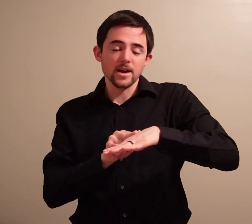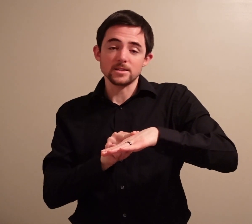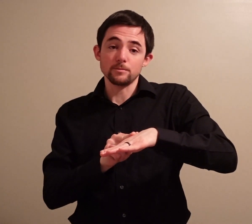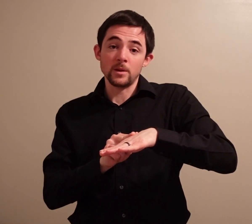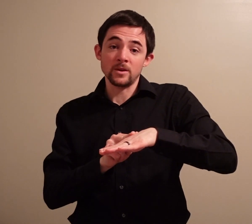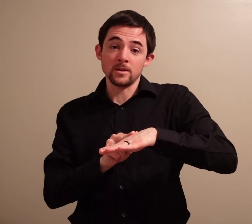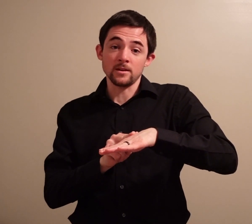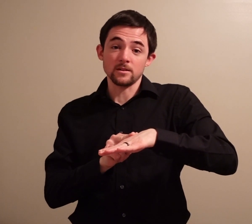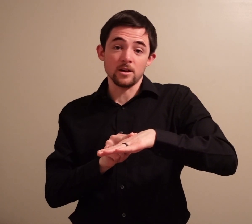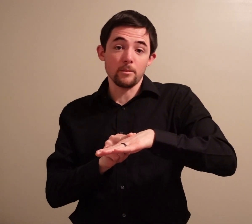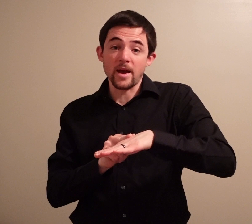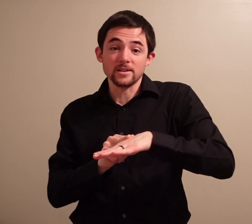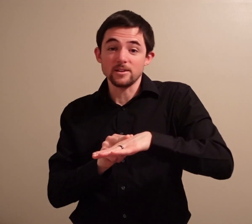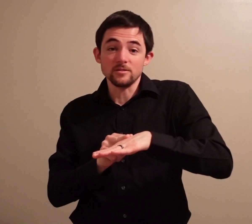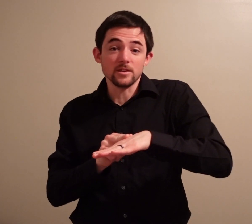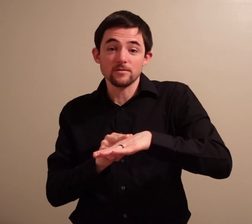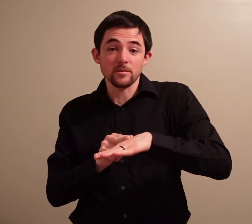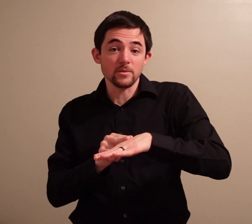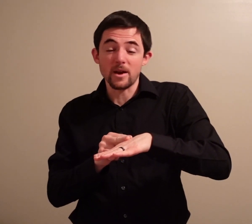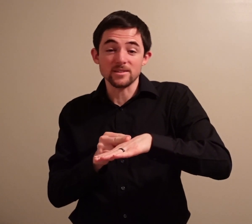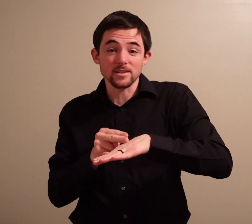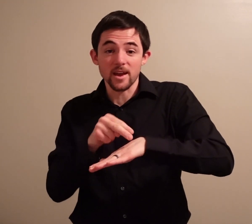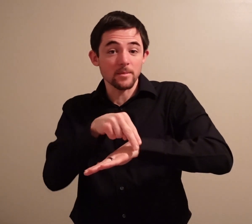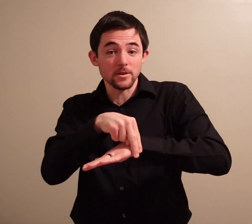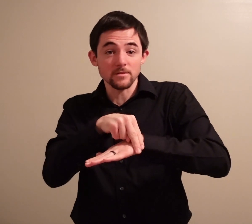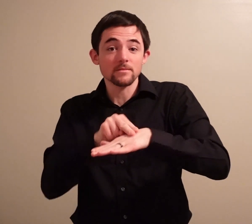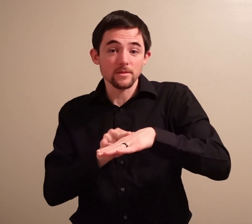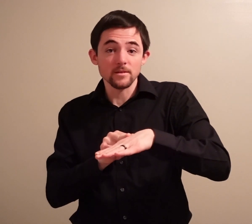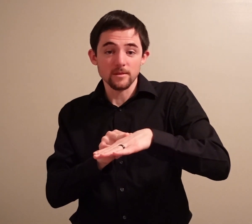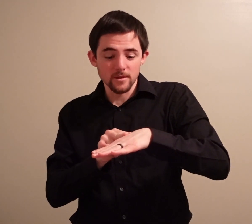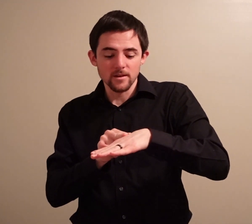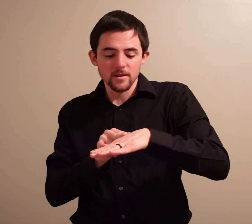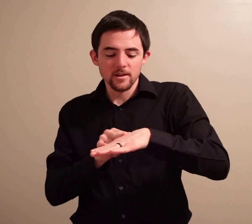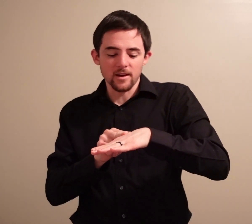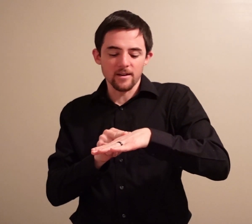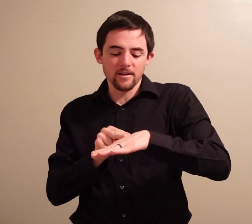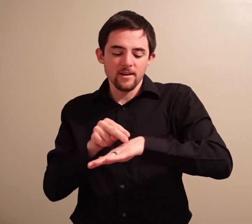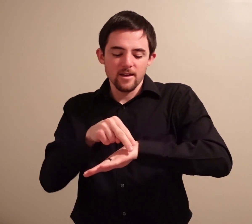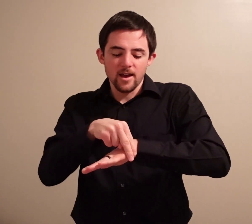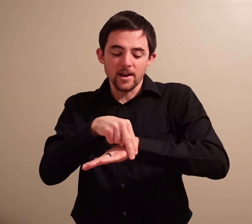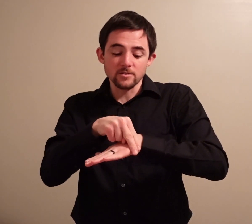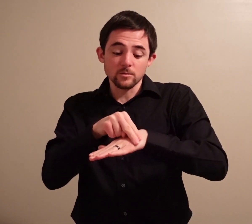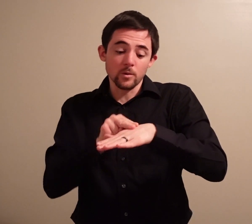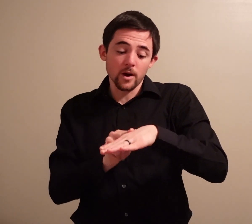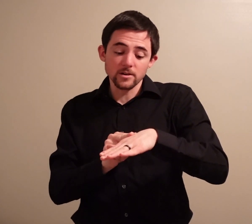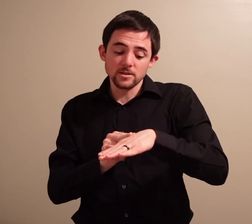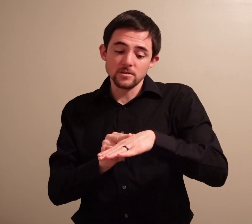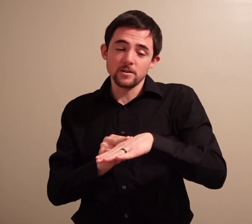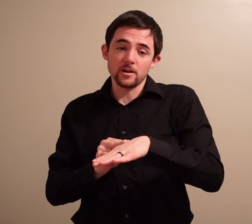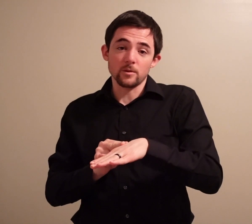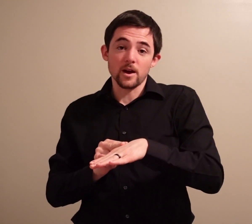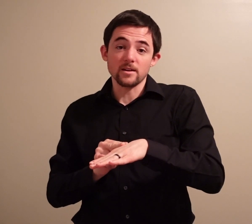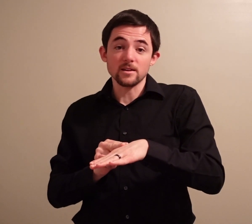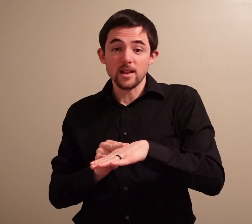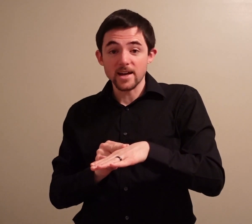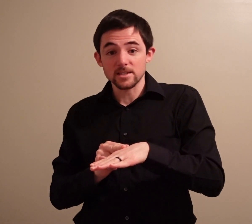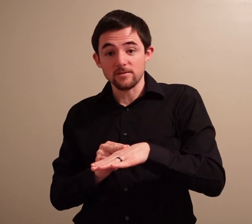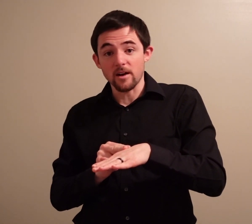as mimicking a band-aid you get from the medicine cabinet. Okay? And so what we're actually doing here, we're kind of